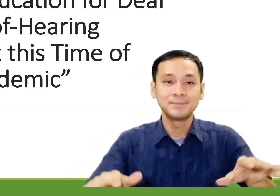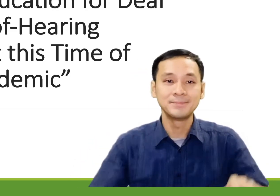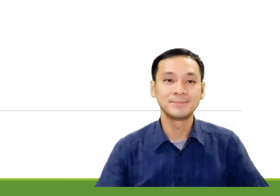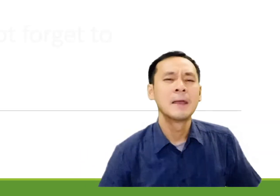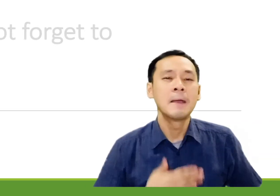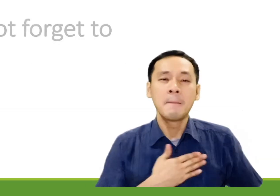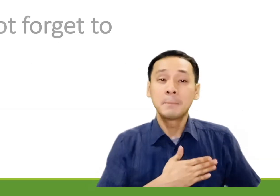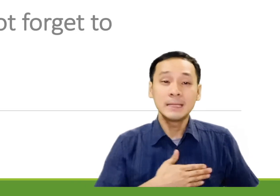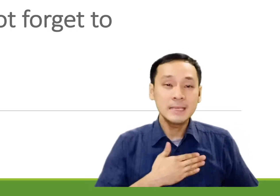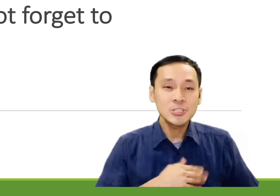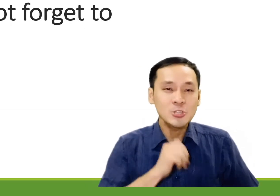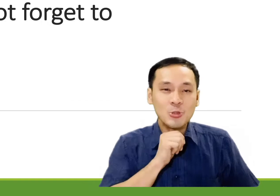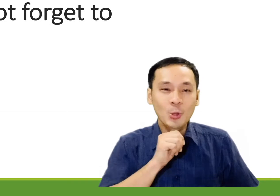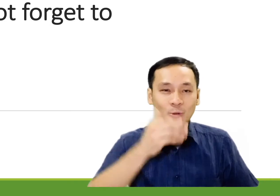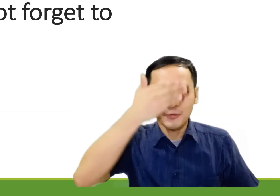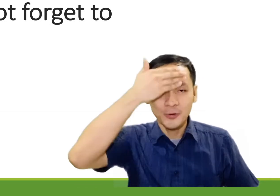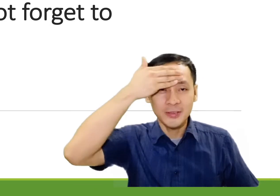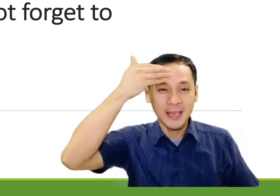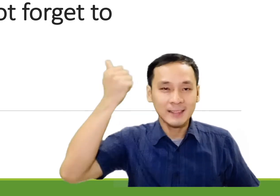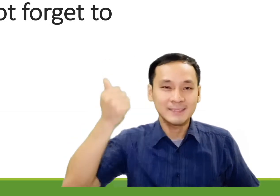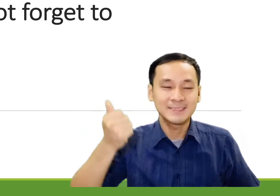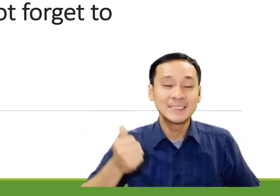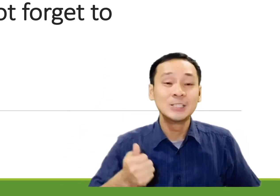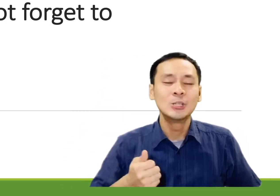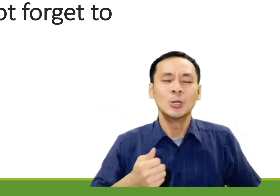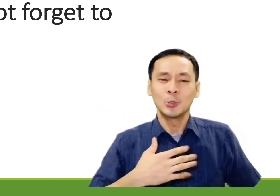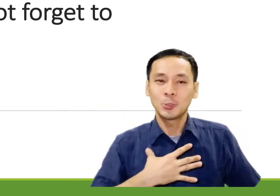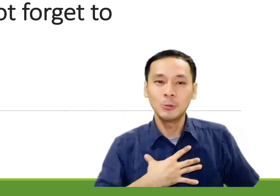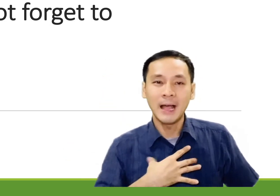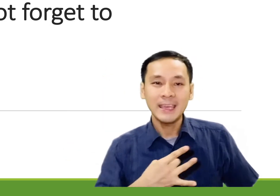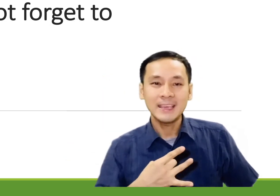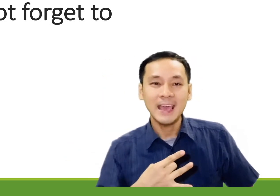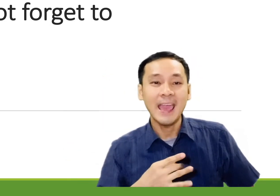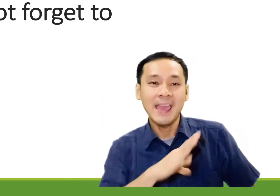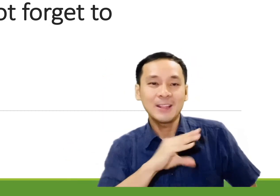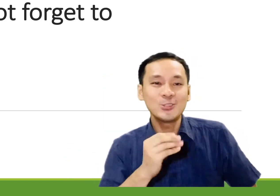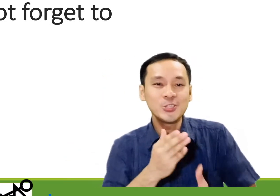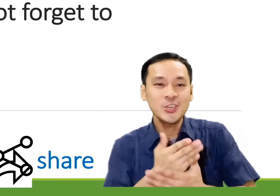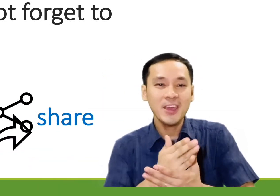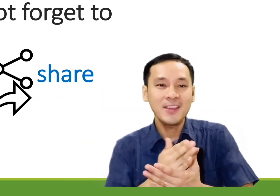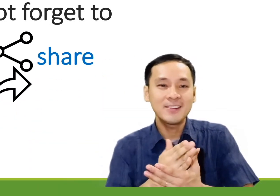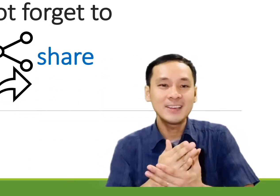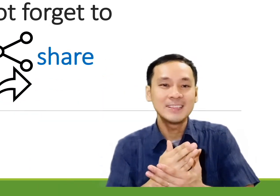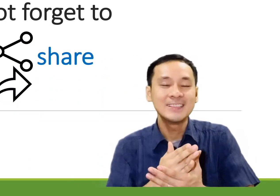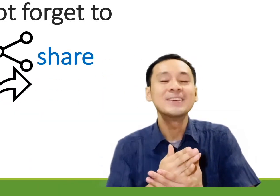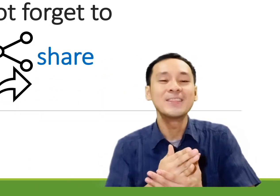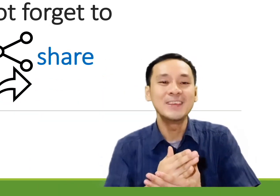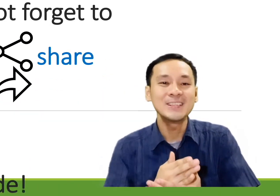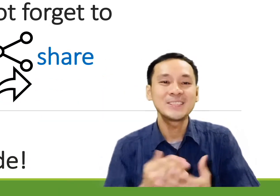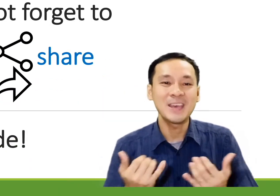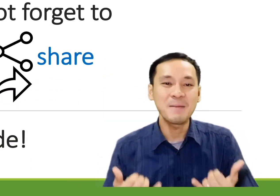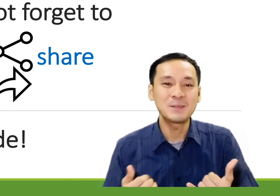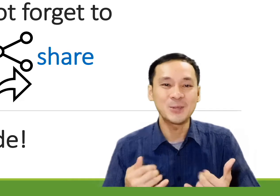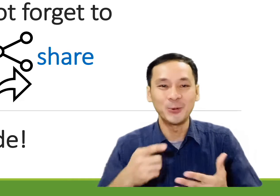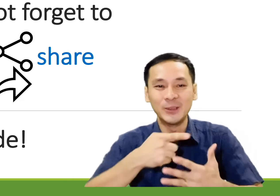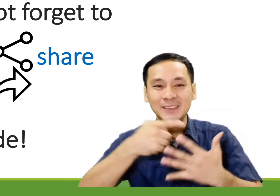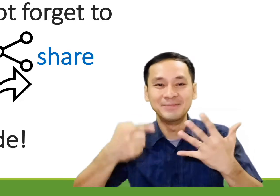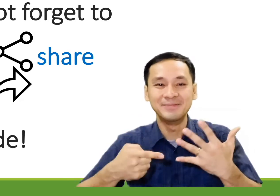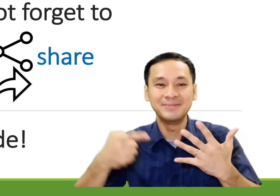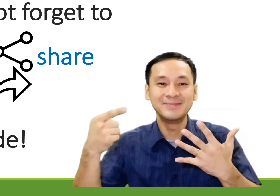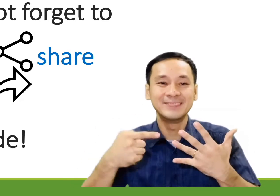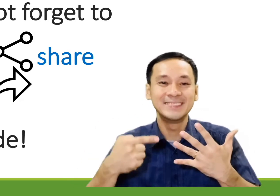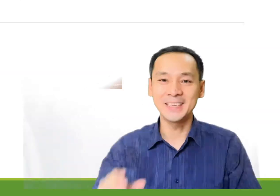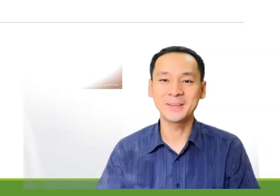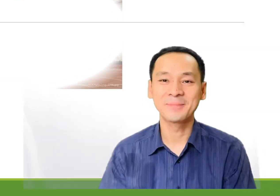pandemic. Please don't forget to like and share this episode.